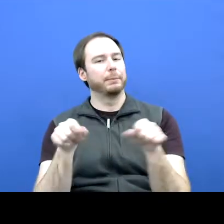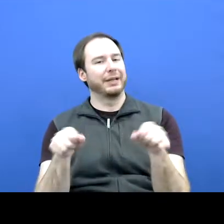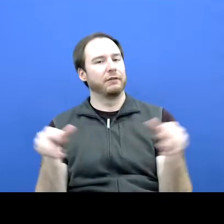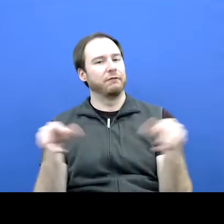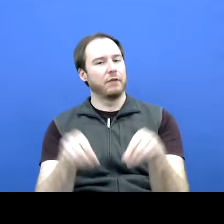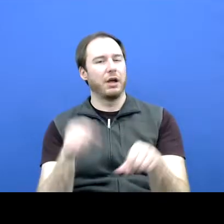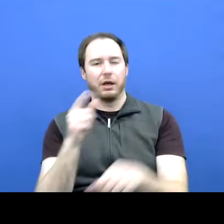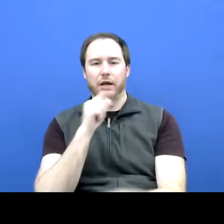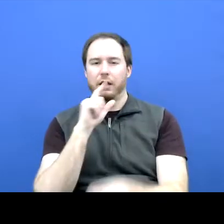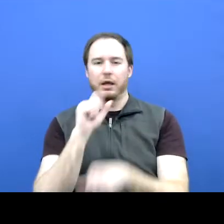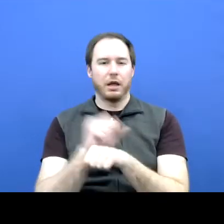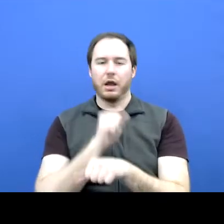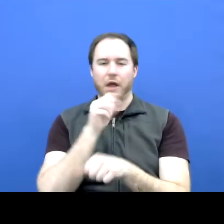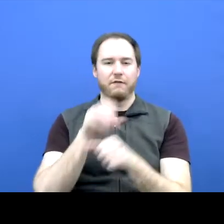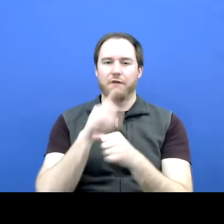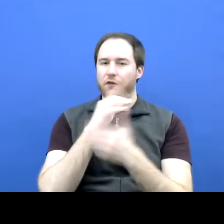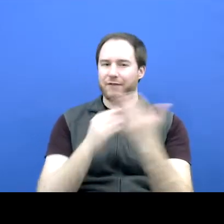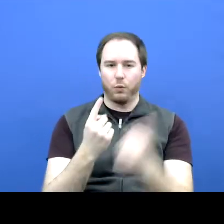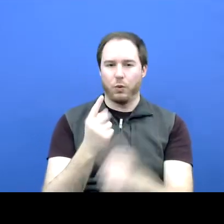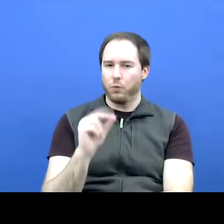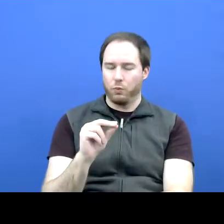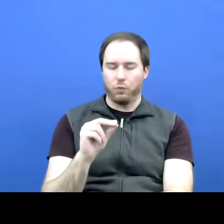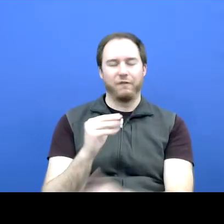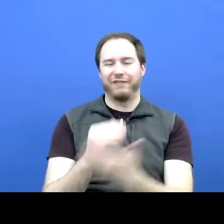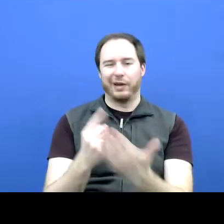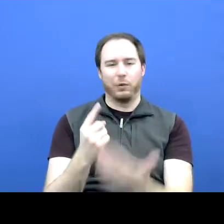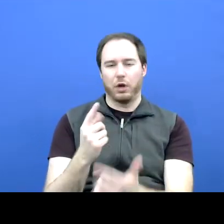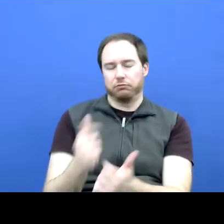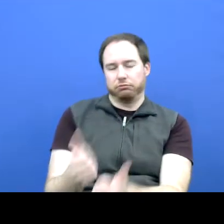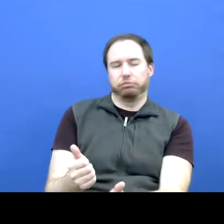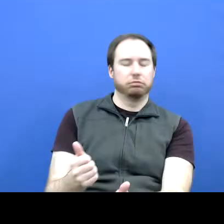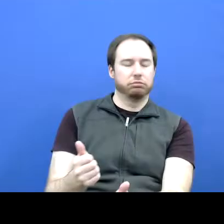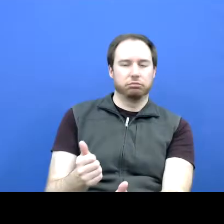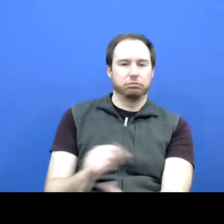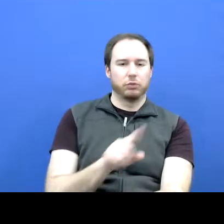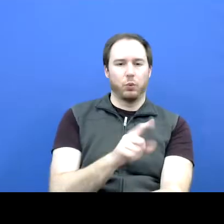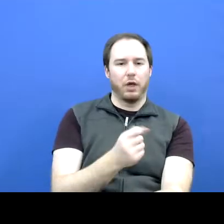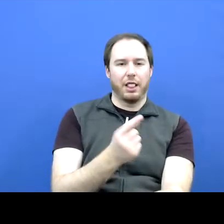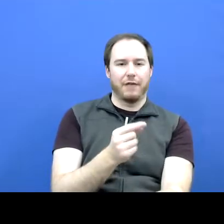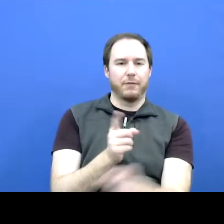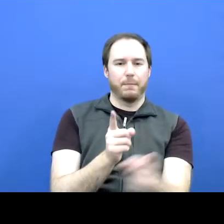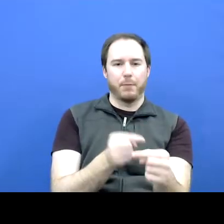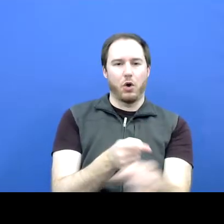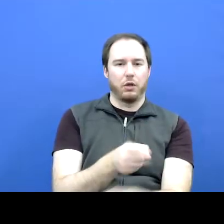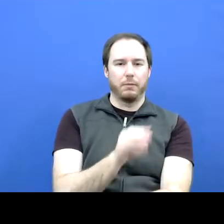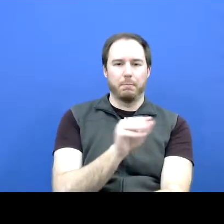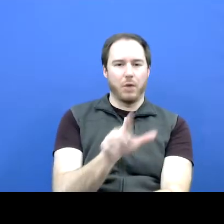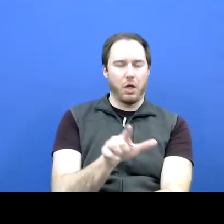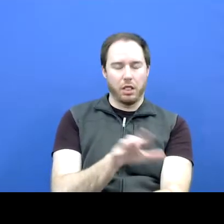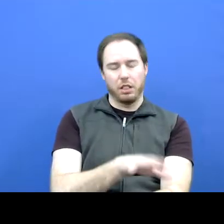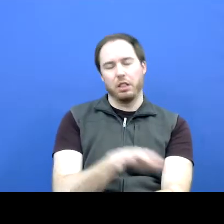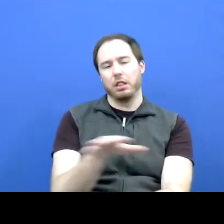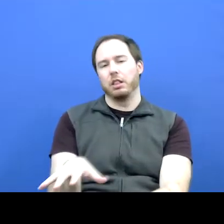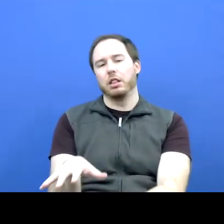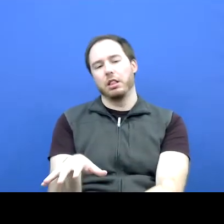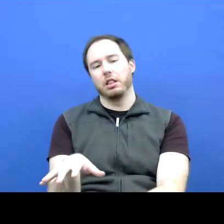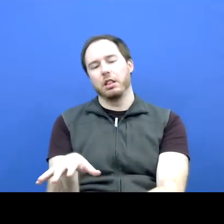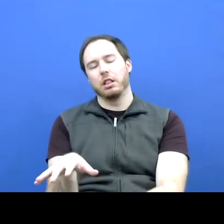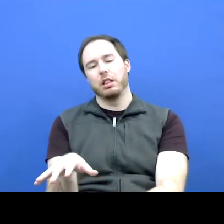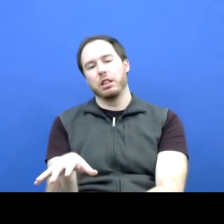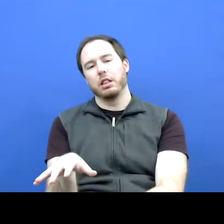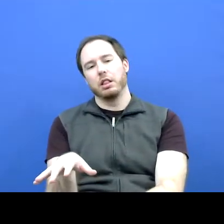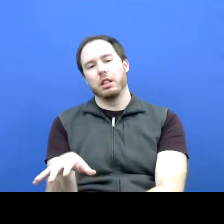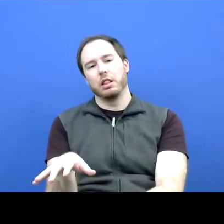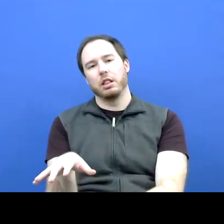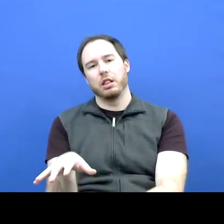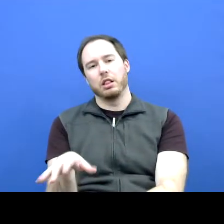involved, but they're not involved in phase one. Right. In phase one, it's the 111 parcel, which is the mall itself. And then it's